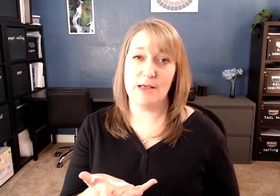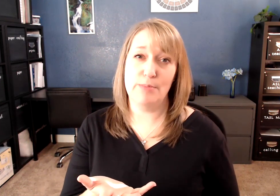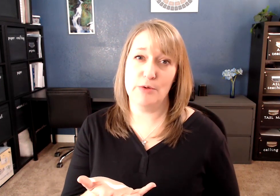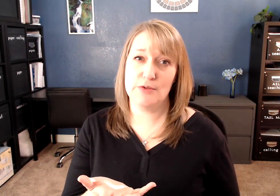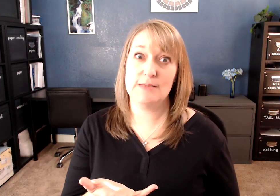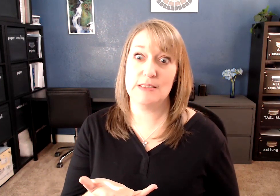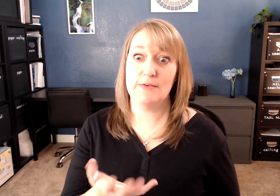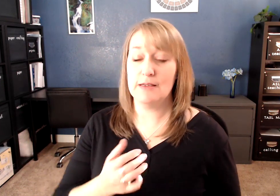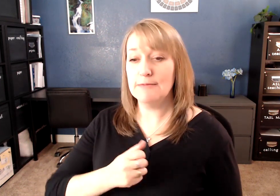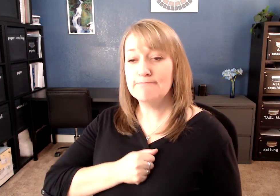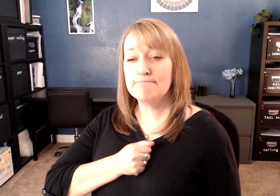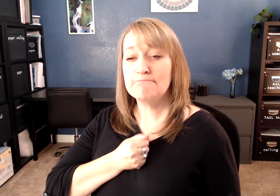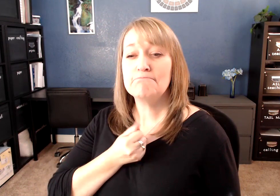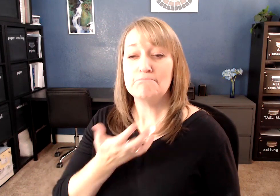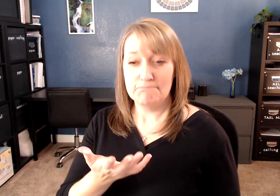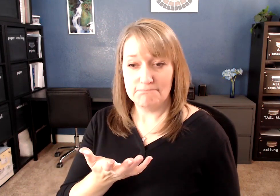ASL poetry specifically.